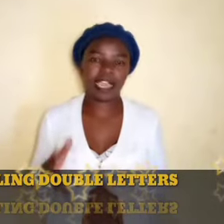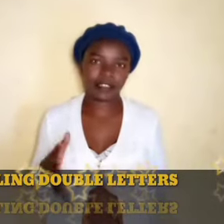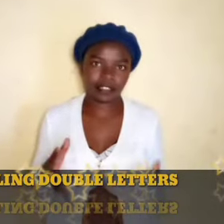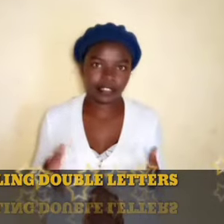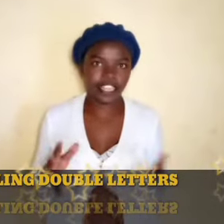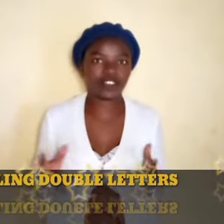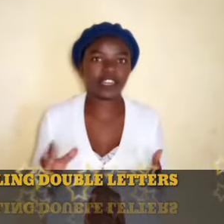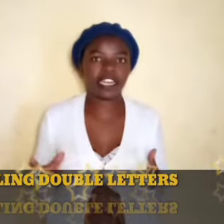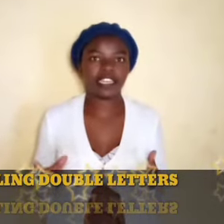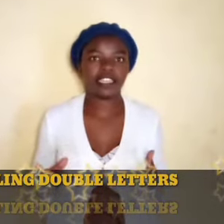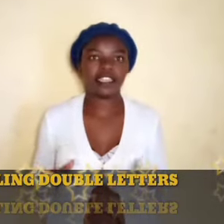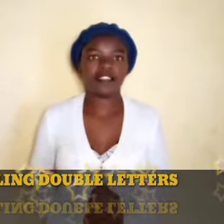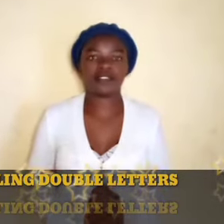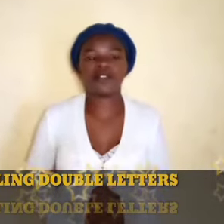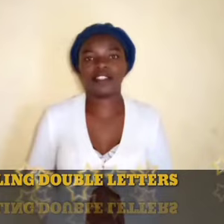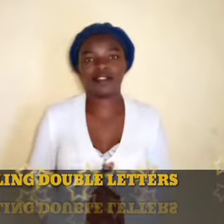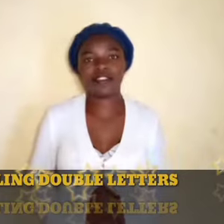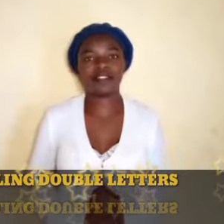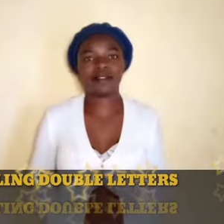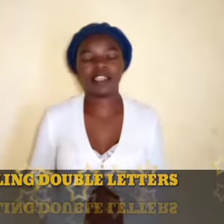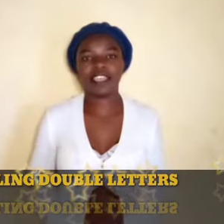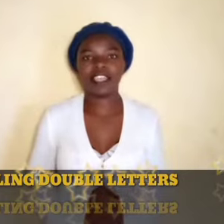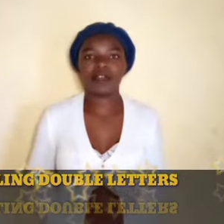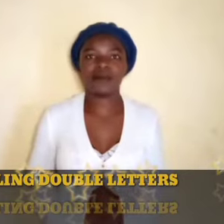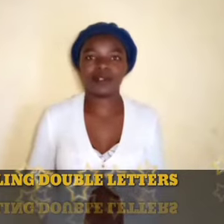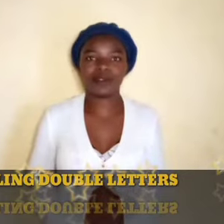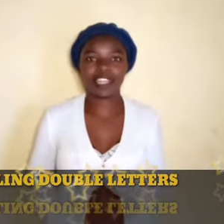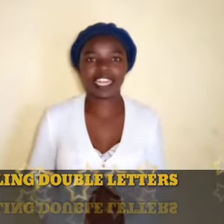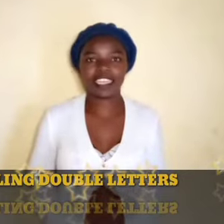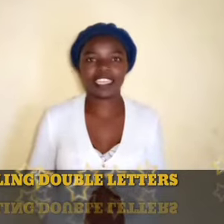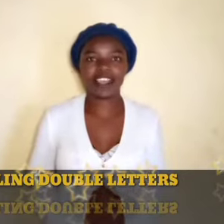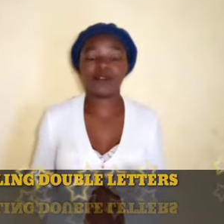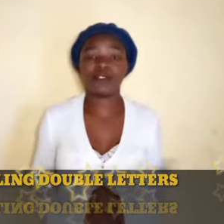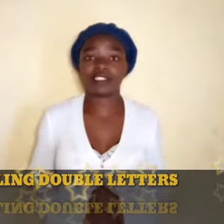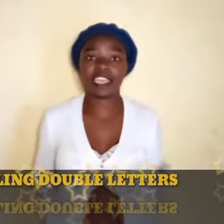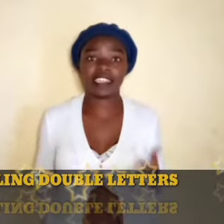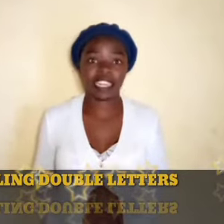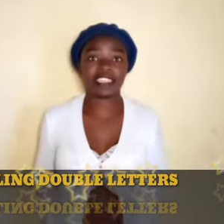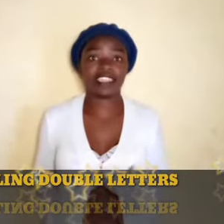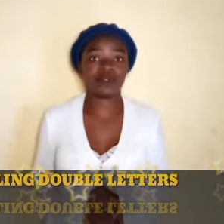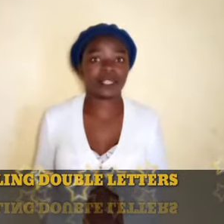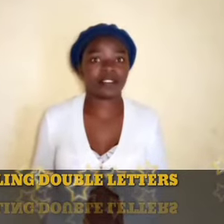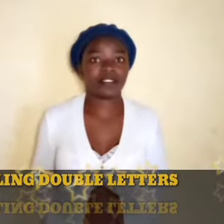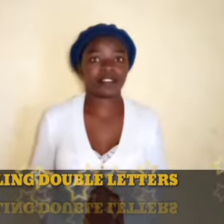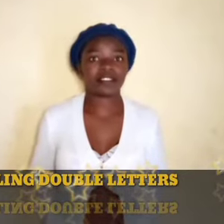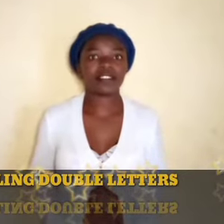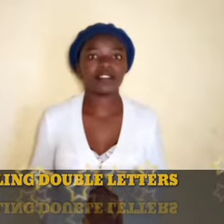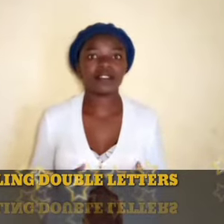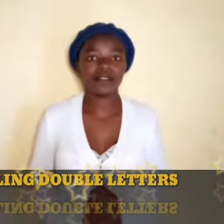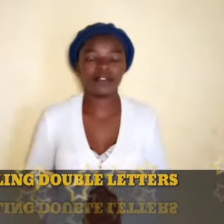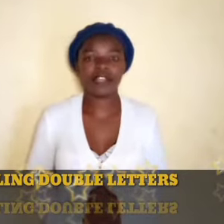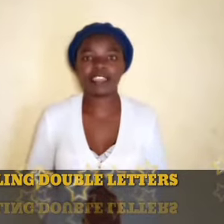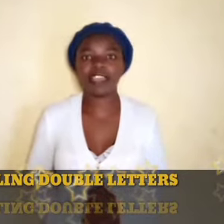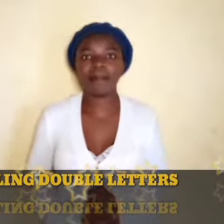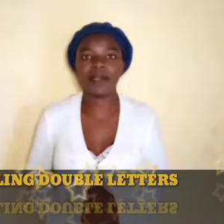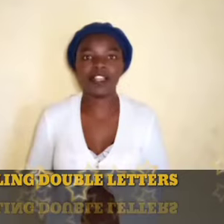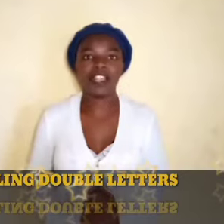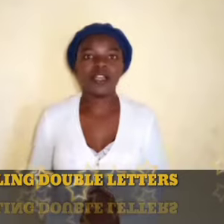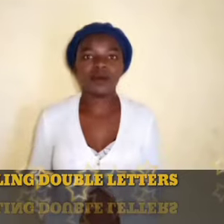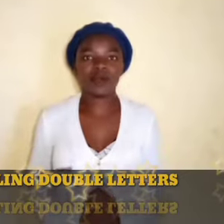but naturally. So the first one, we do the letter or sign the letter twice. For example, when we